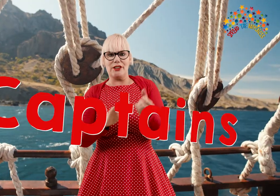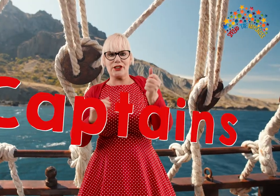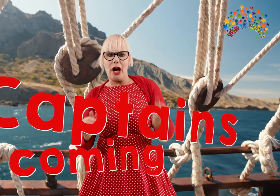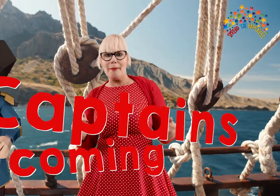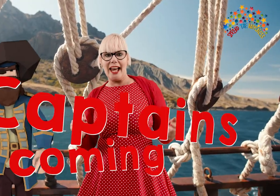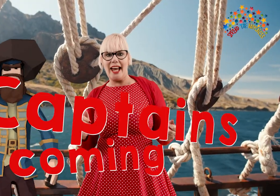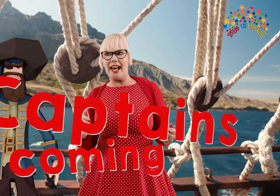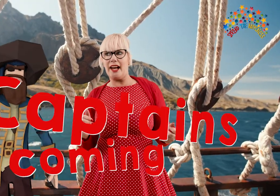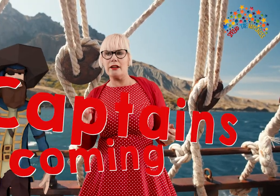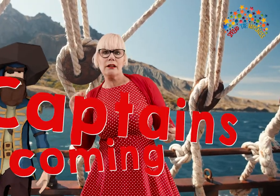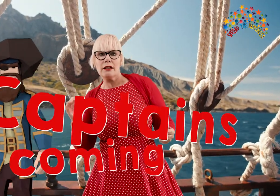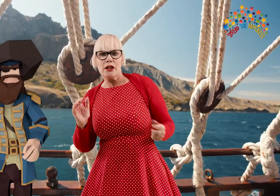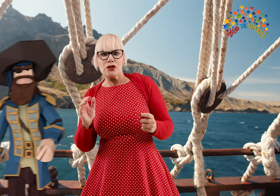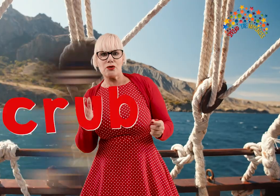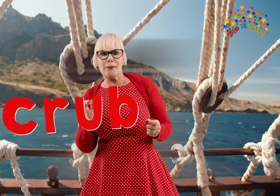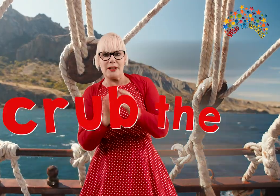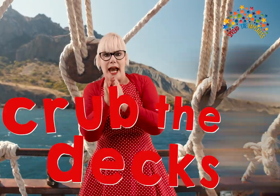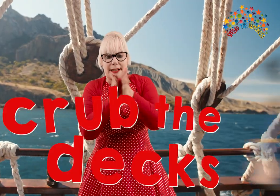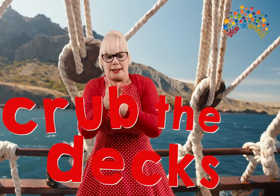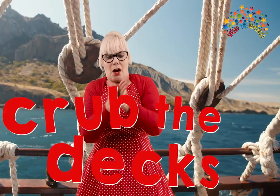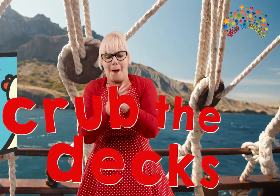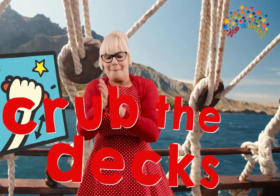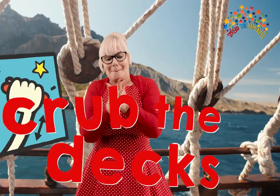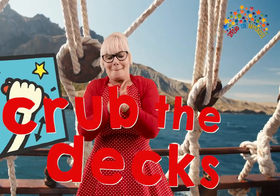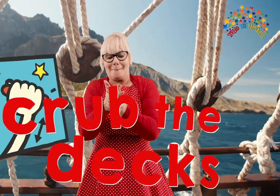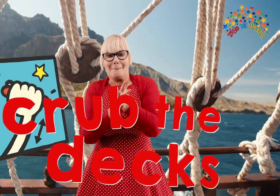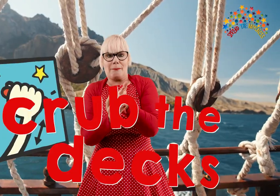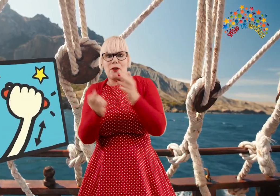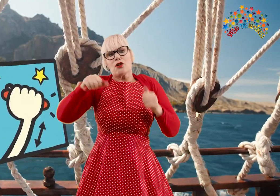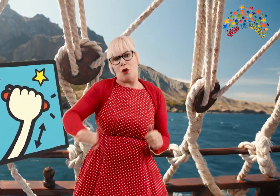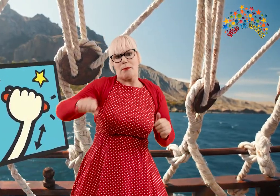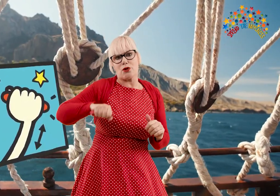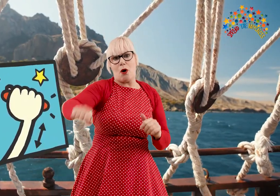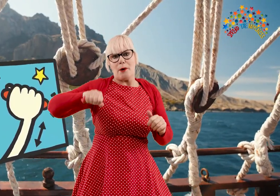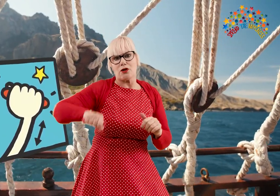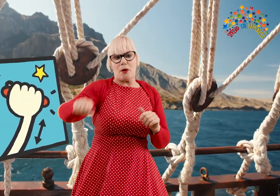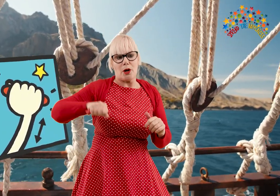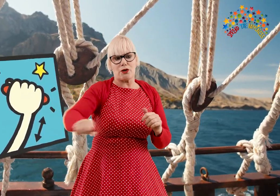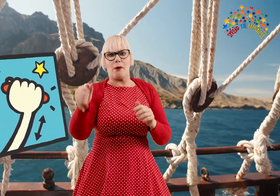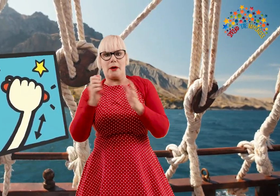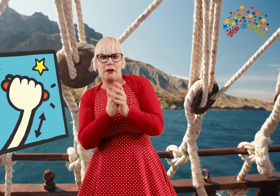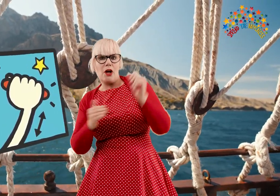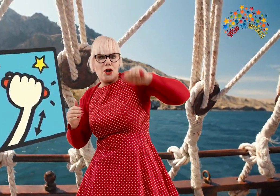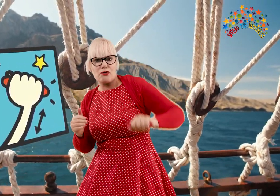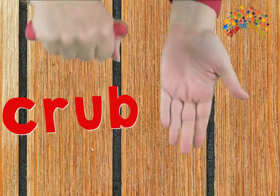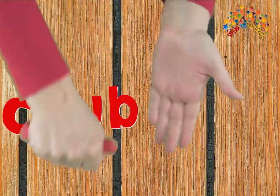Captain's coming! Scrub the decks! Scrub, scrub, scrub, scrub! Scrub the